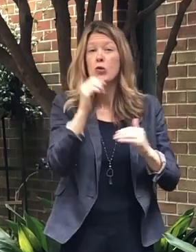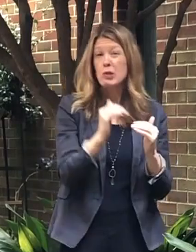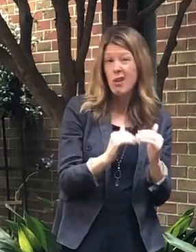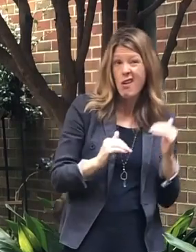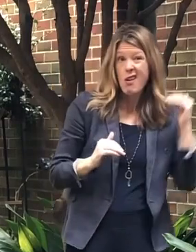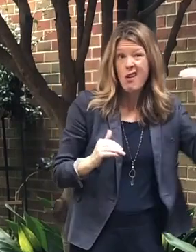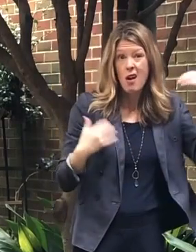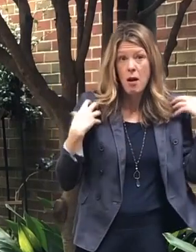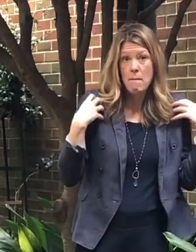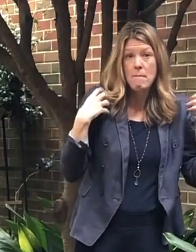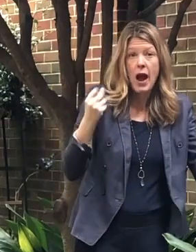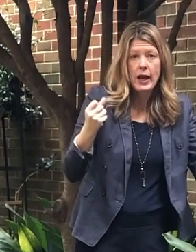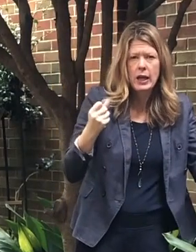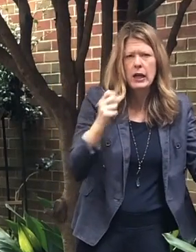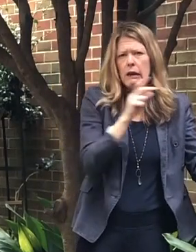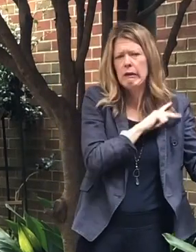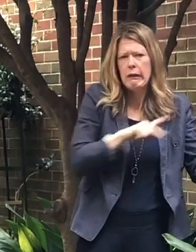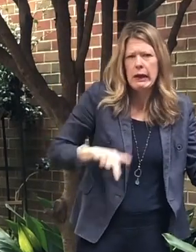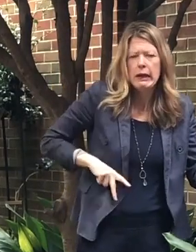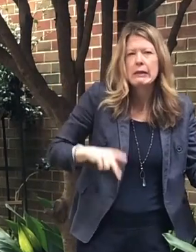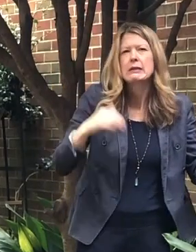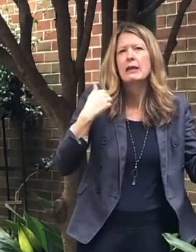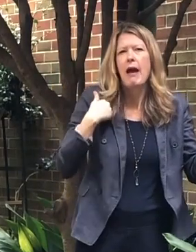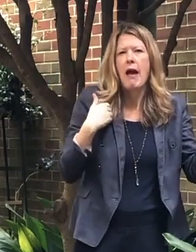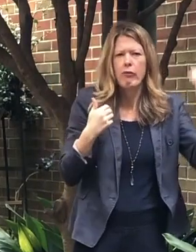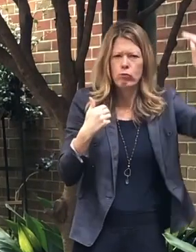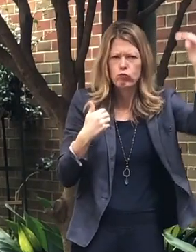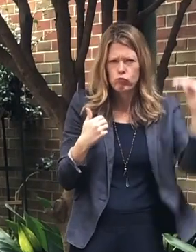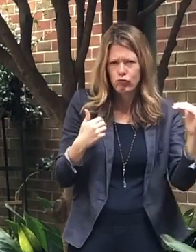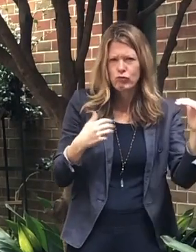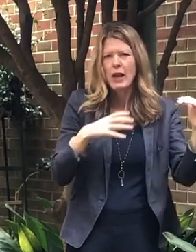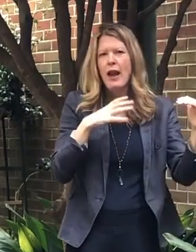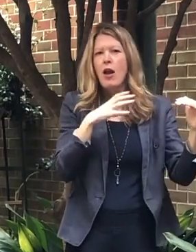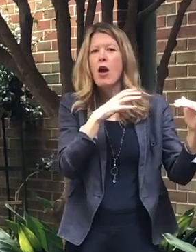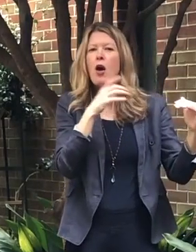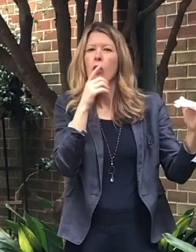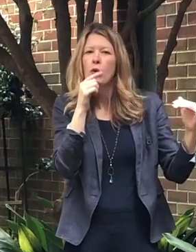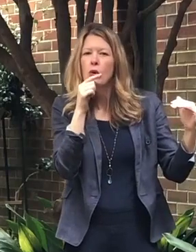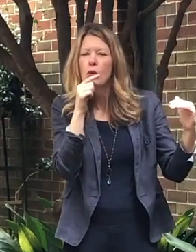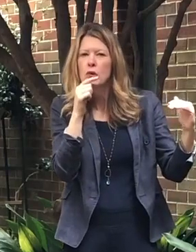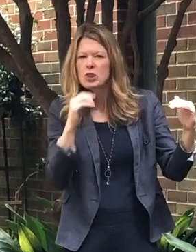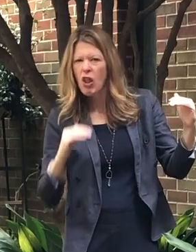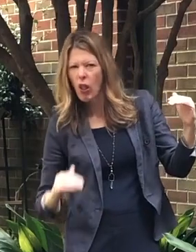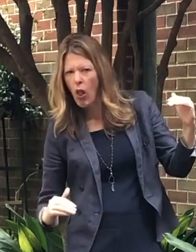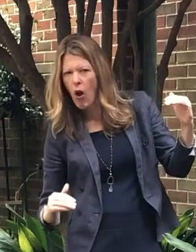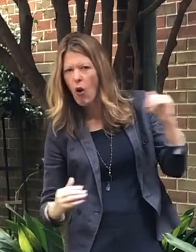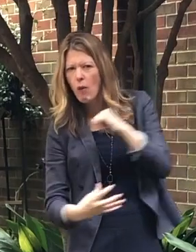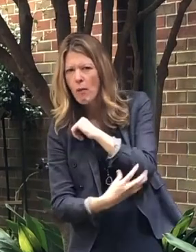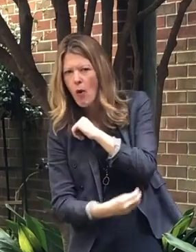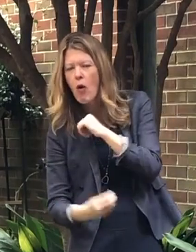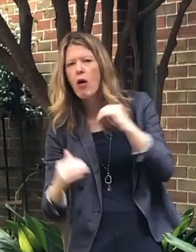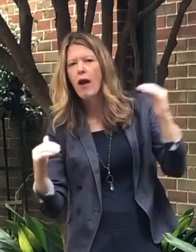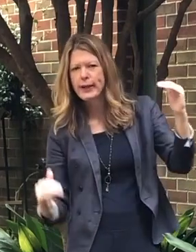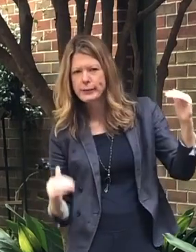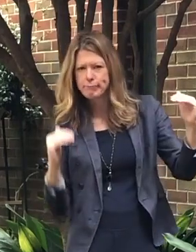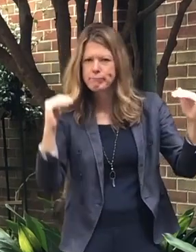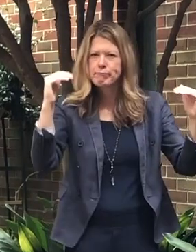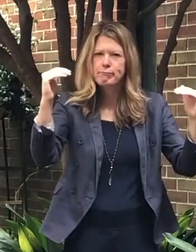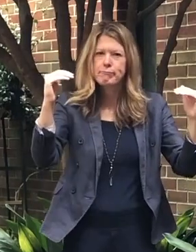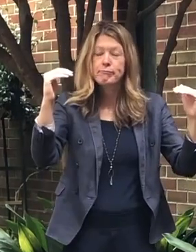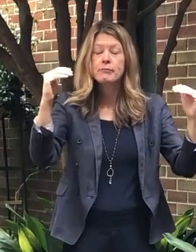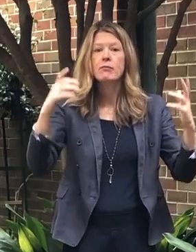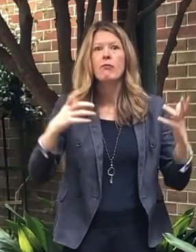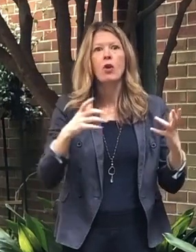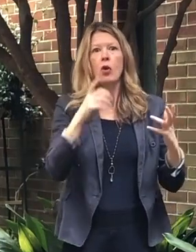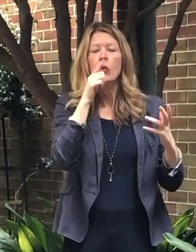thrones and has lifted up the lowly. He has filled the hungry with good things, and